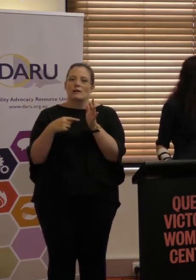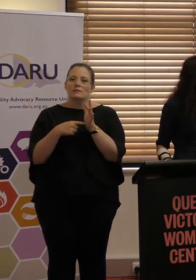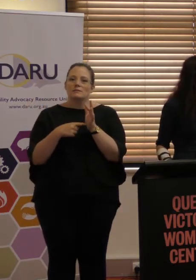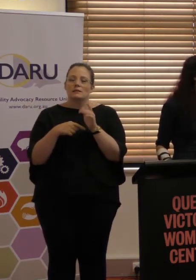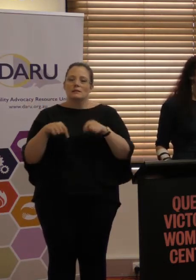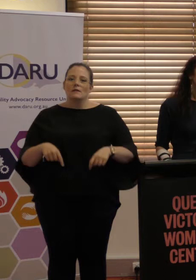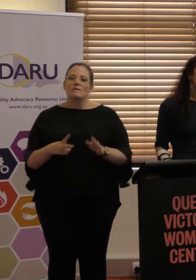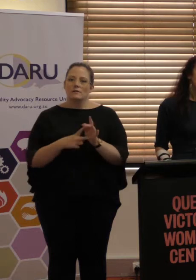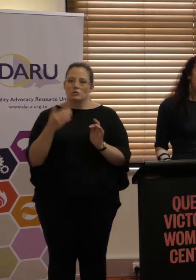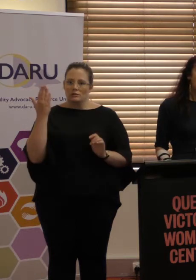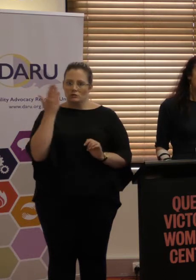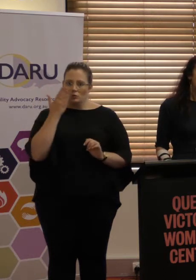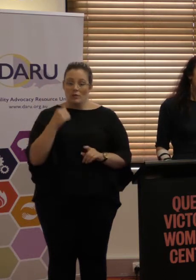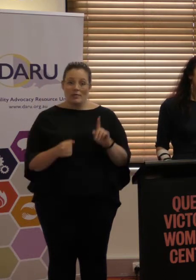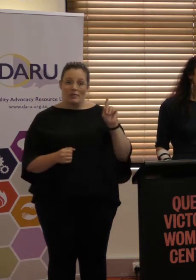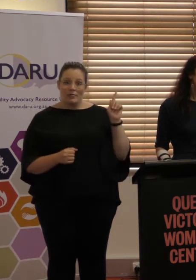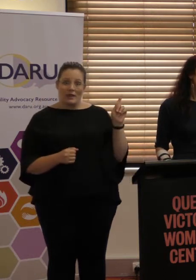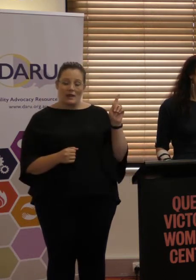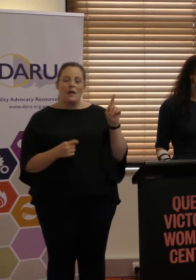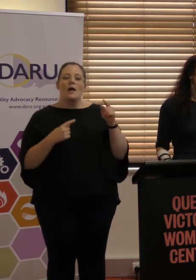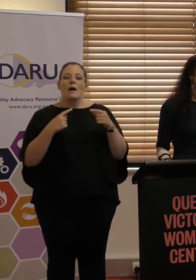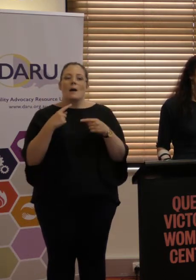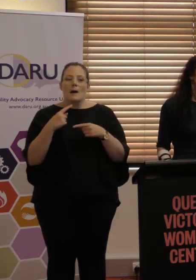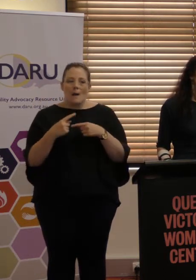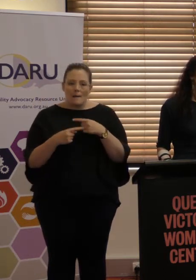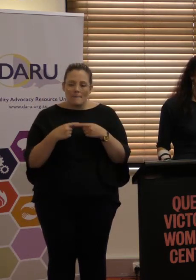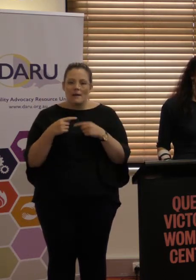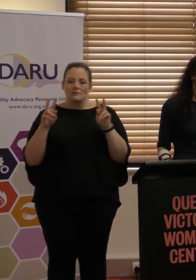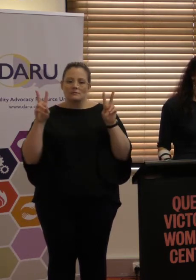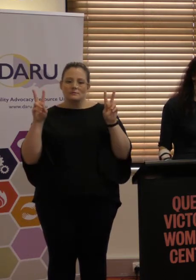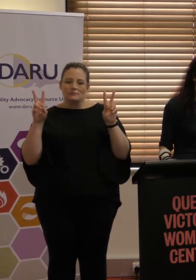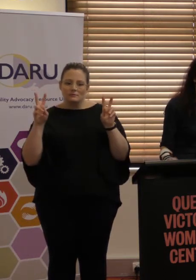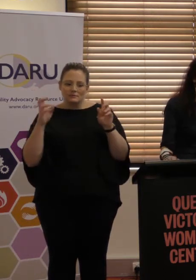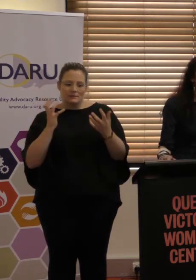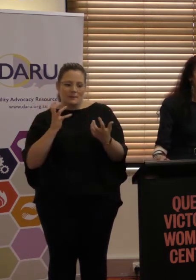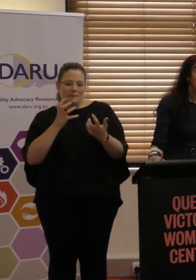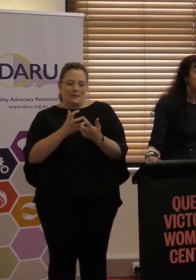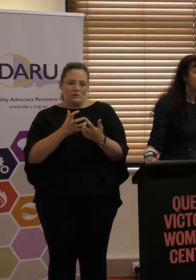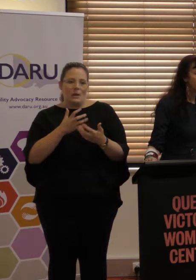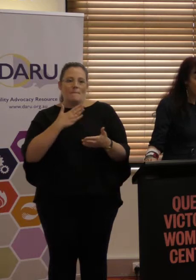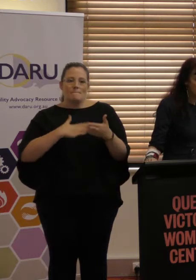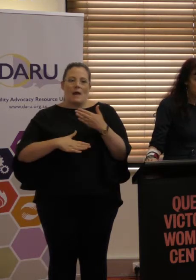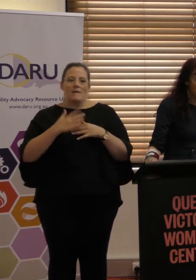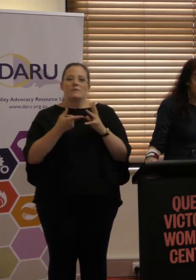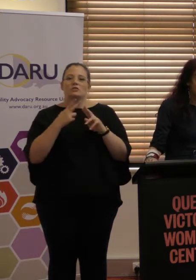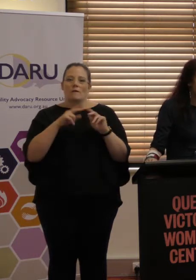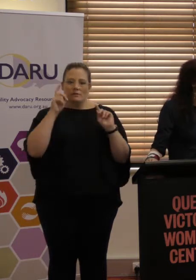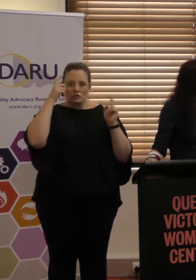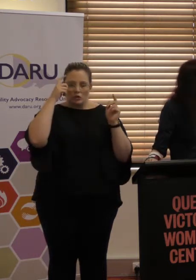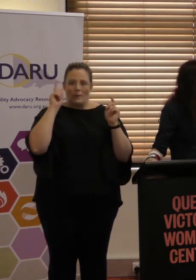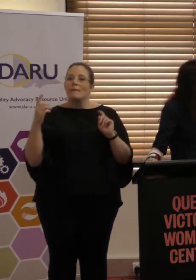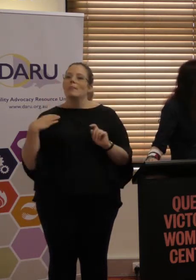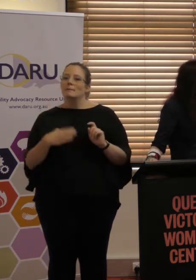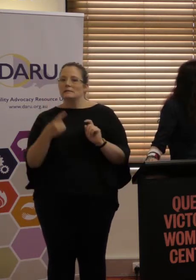really, that is about addressing behaviours of concern, or as Minister Molina would say, violent and aggressive